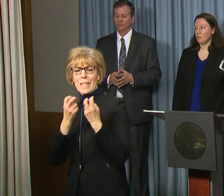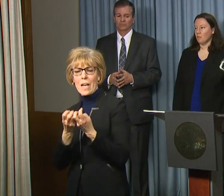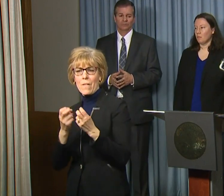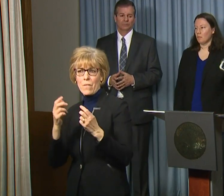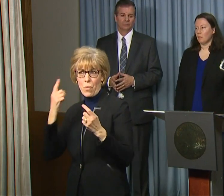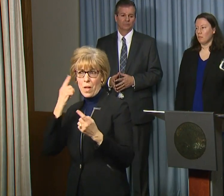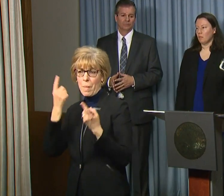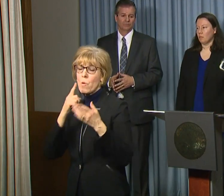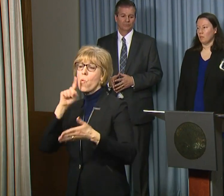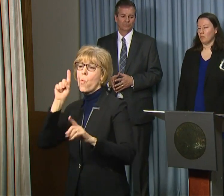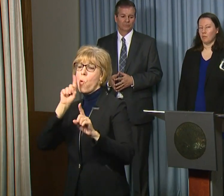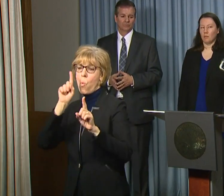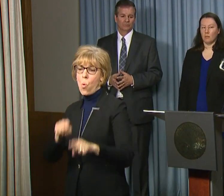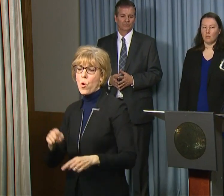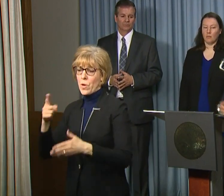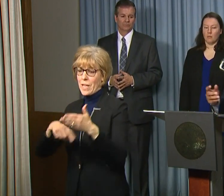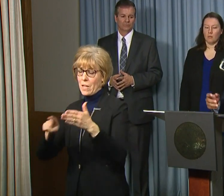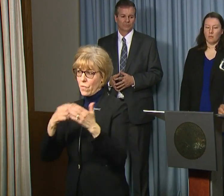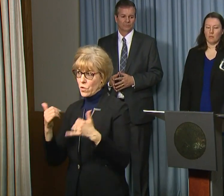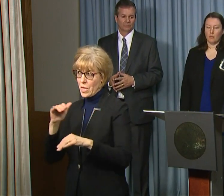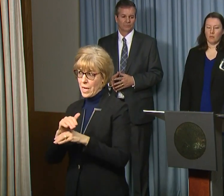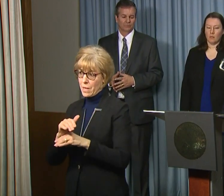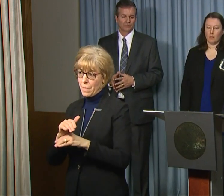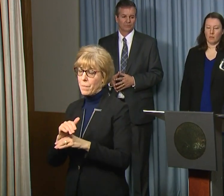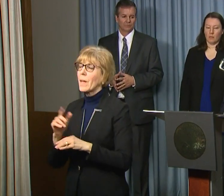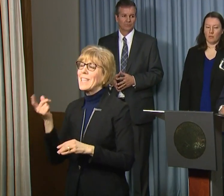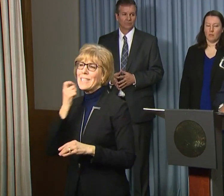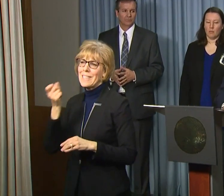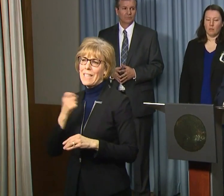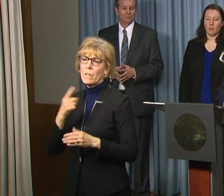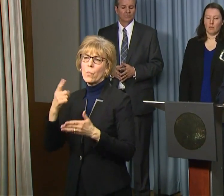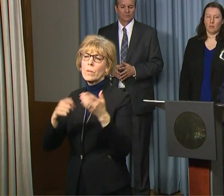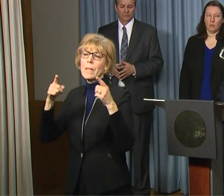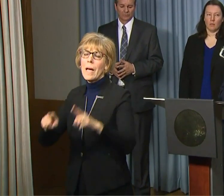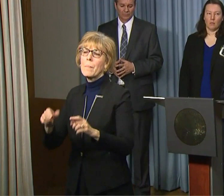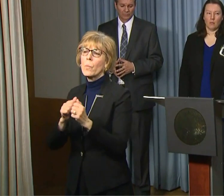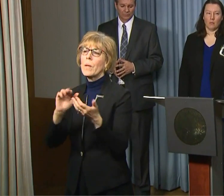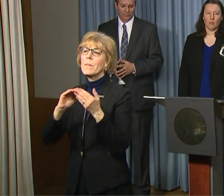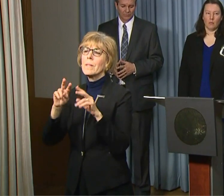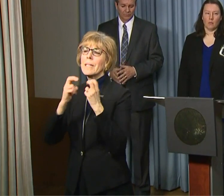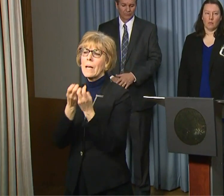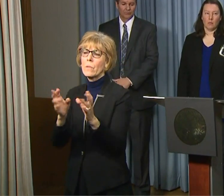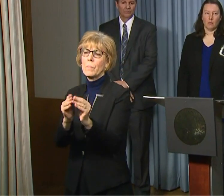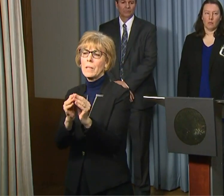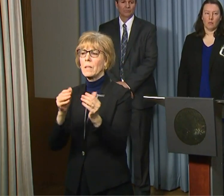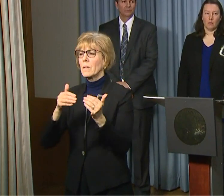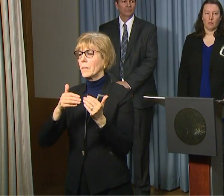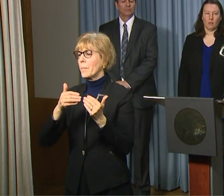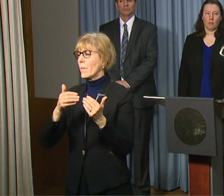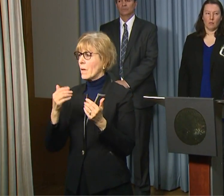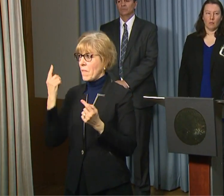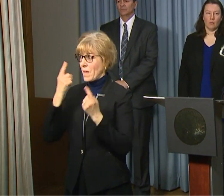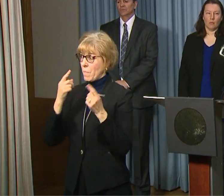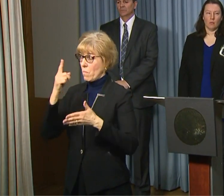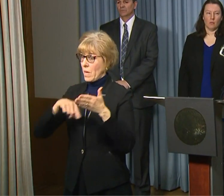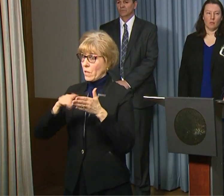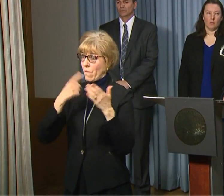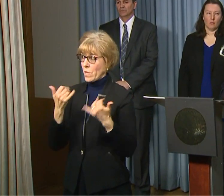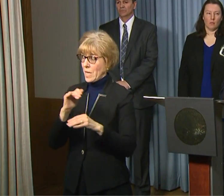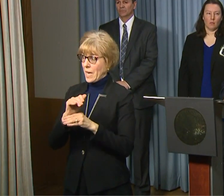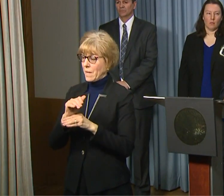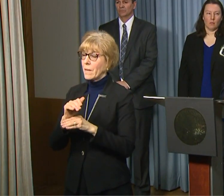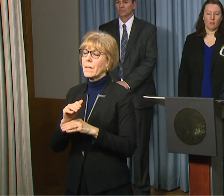be canceled tonight? Well, what's going to happen with City Council, and we considering canceling it tonight? First of